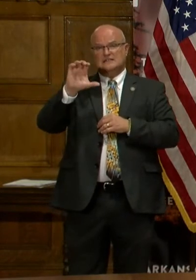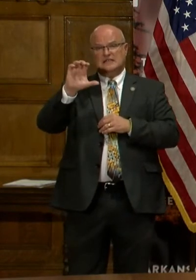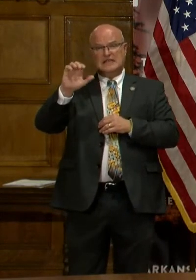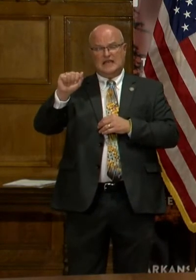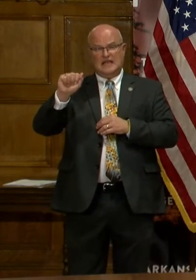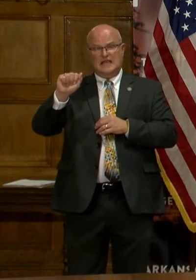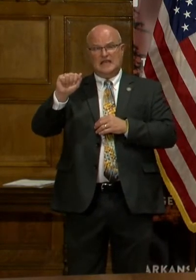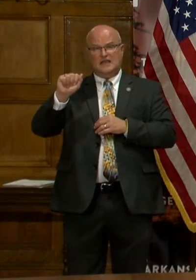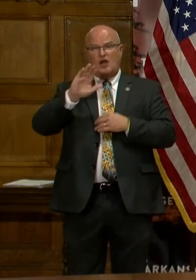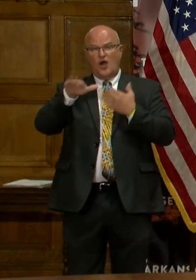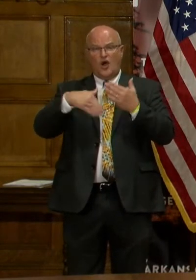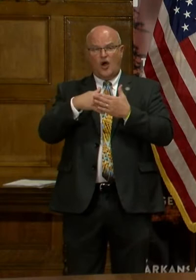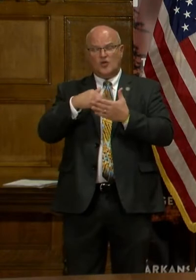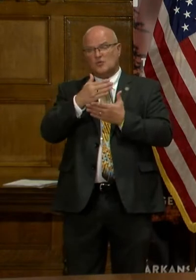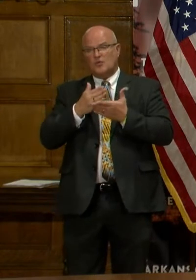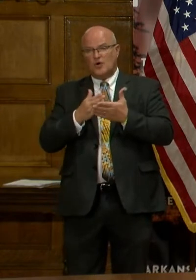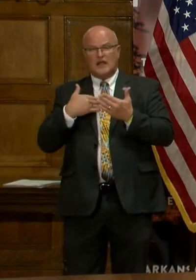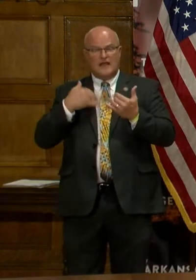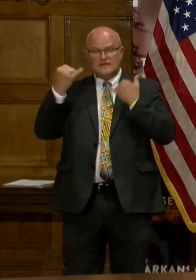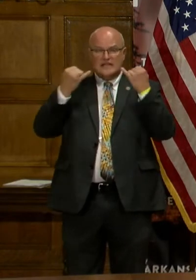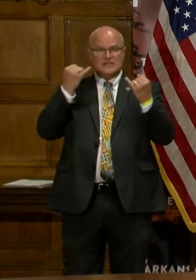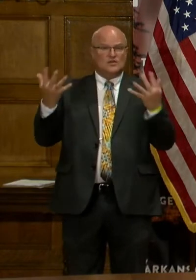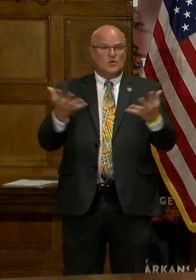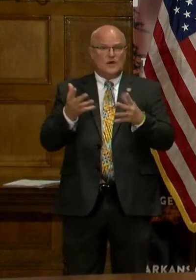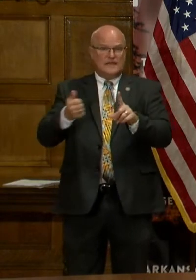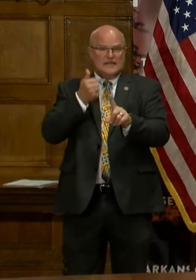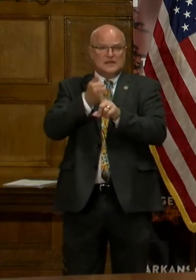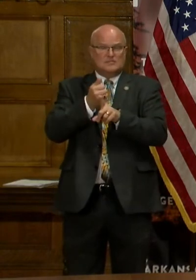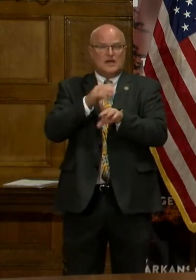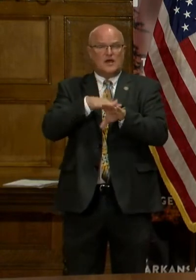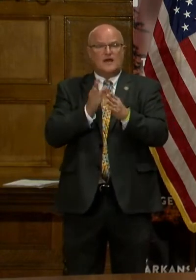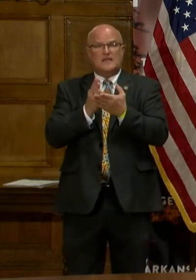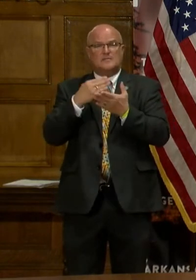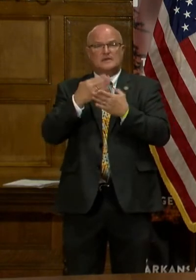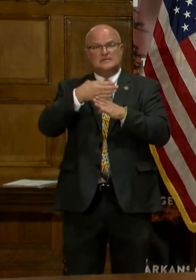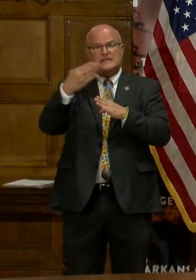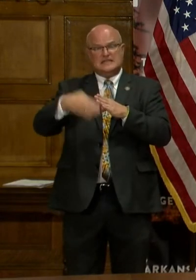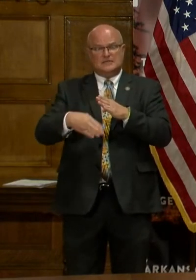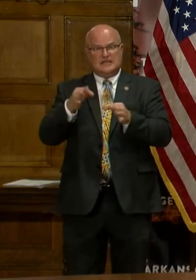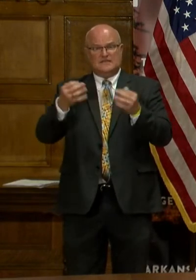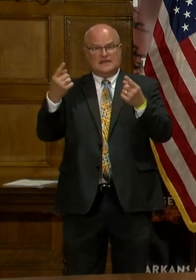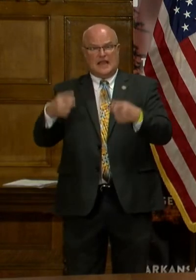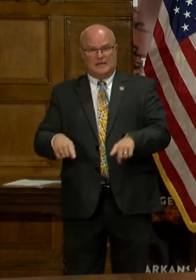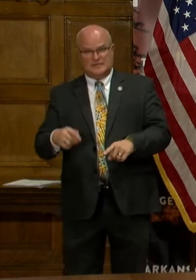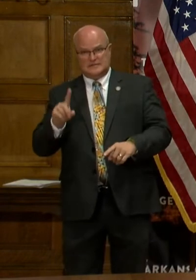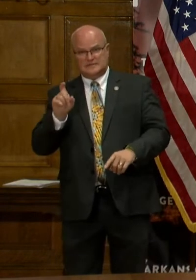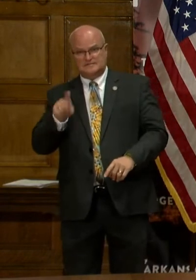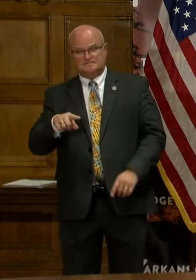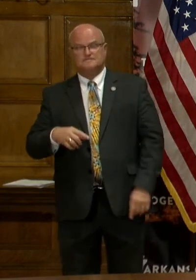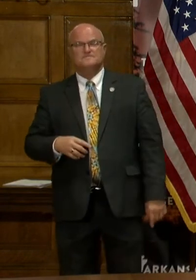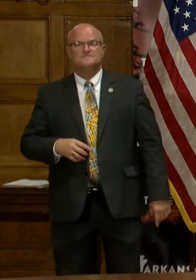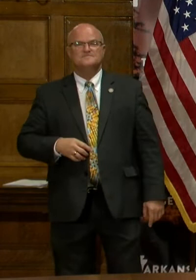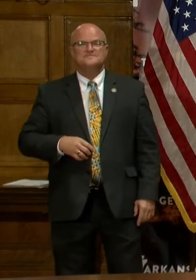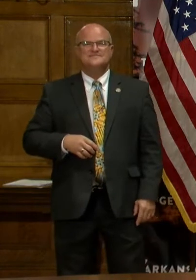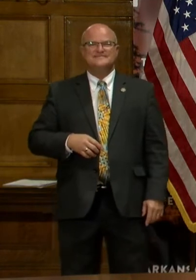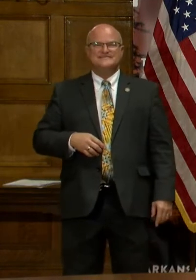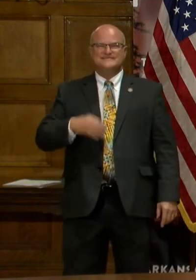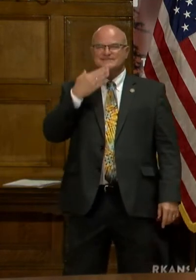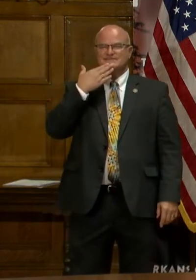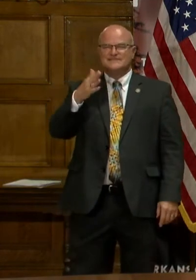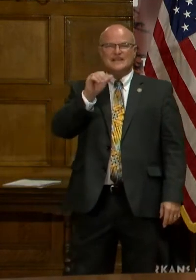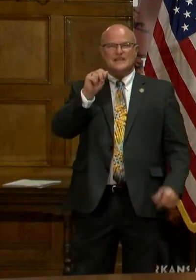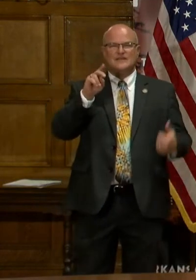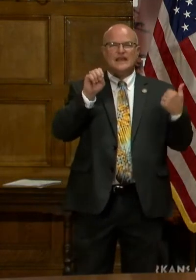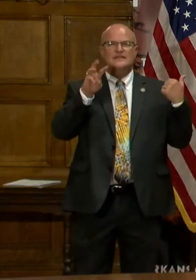all or in part? And do you have any idea of what the impact on the budget would end up being if that happens? Thank you, Andrew.